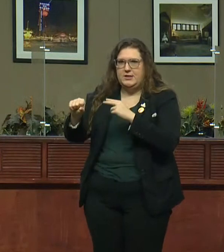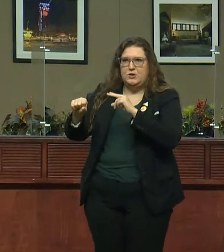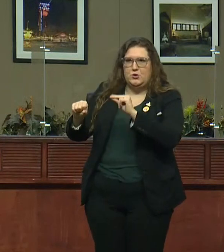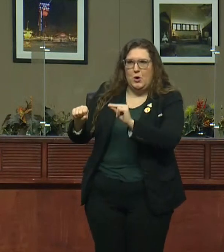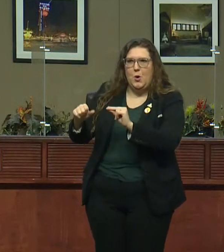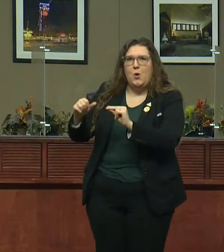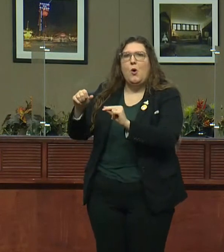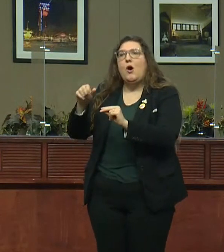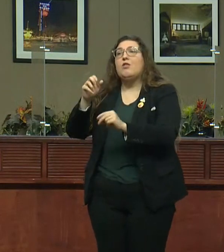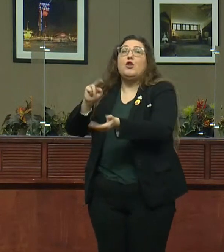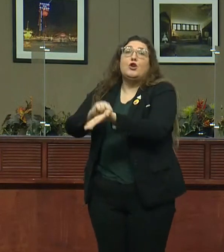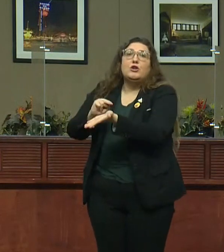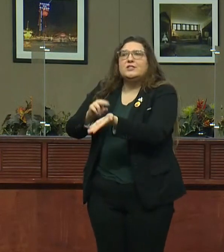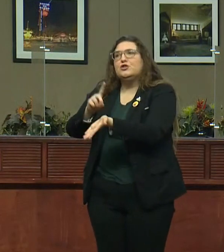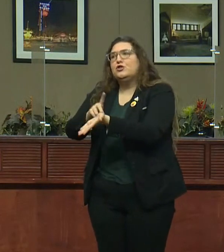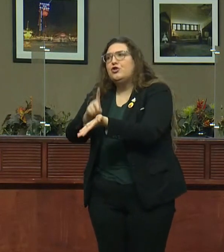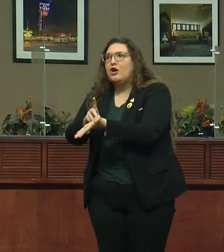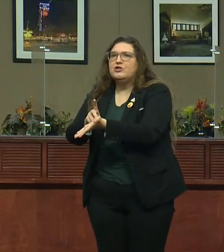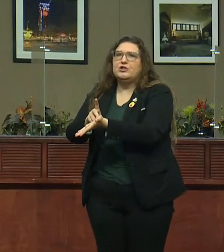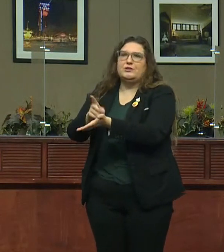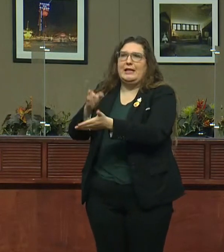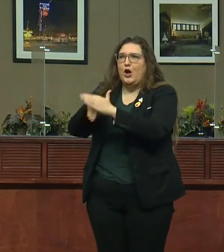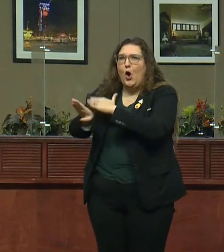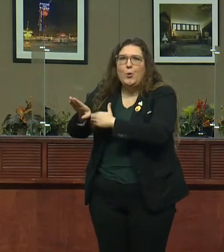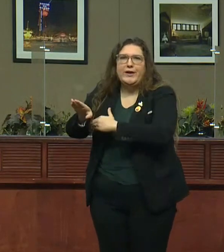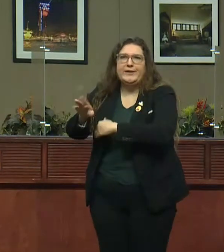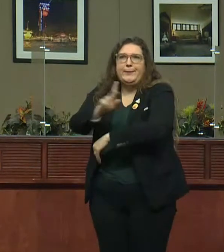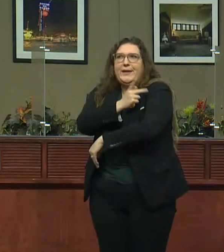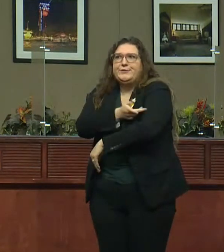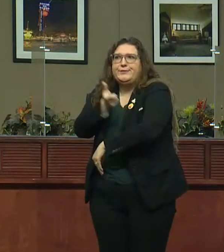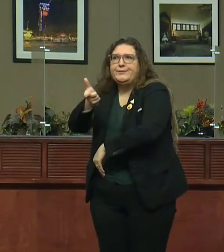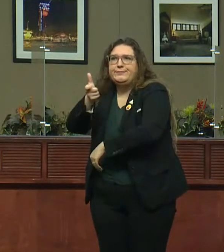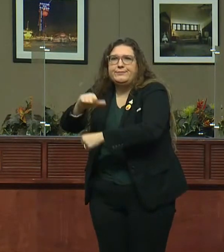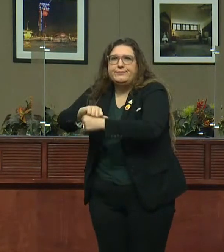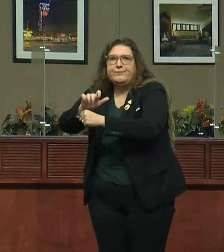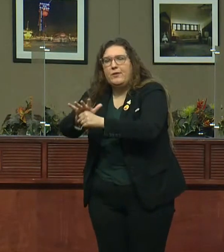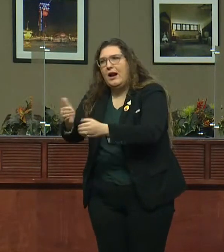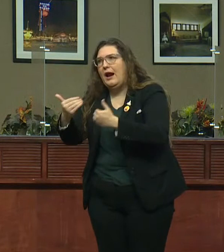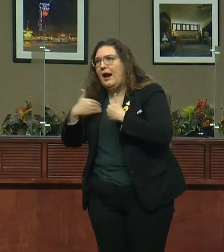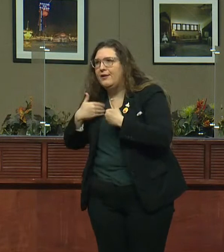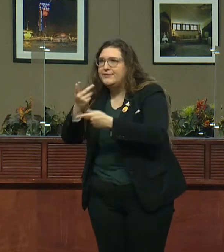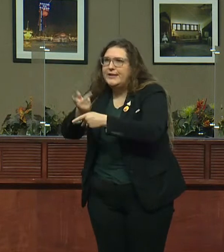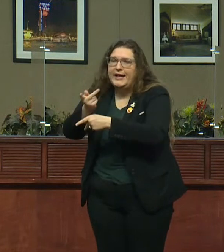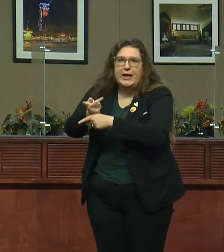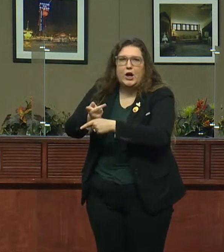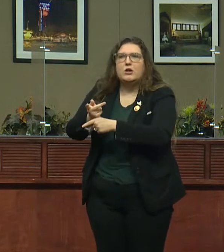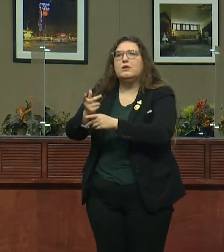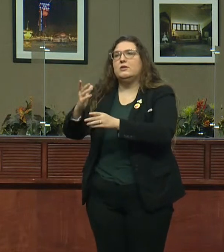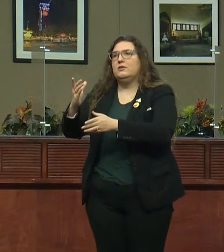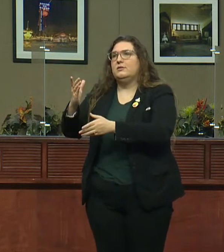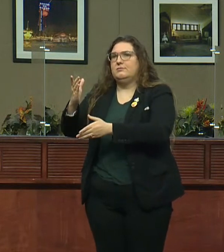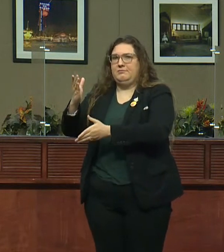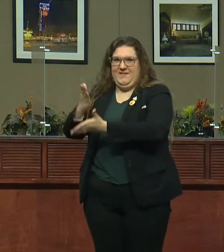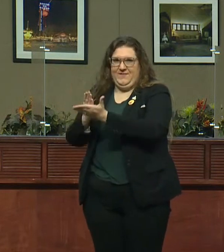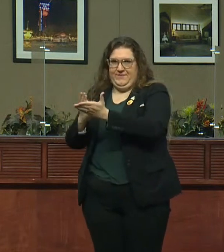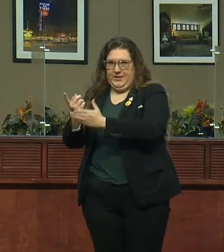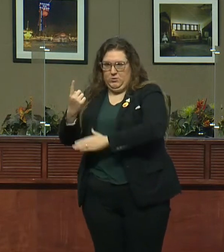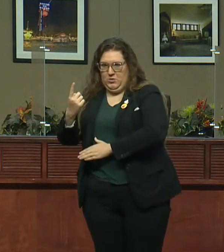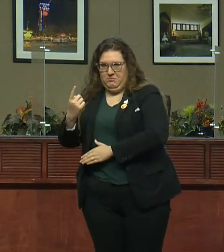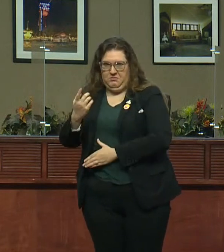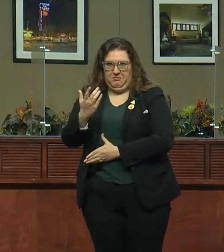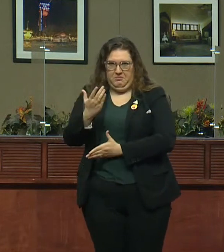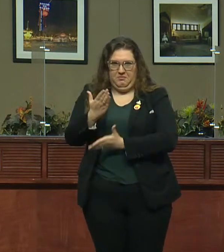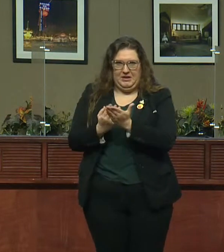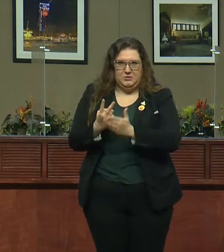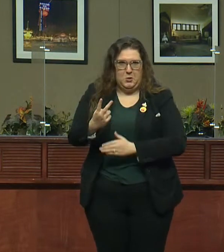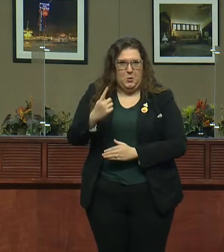care of everyone, so they should be protected first. And then we probably will move into assisted living facilities